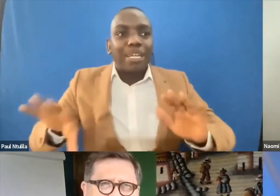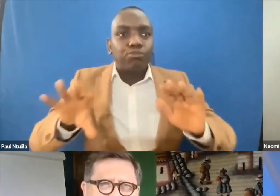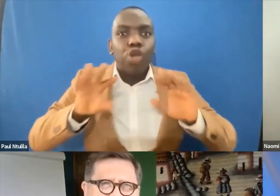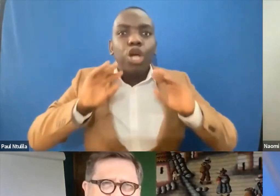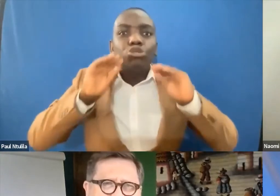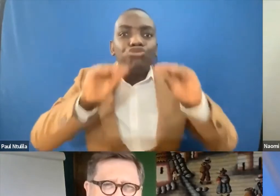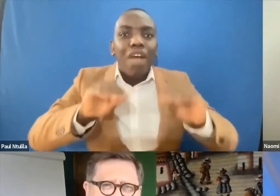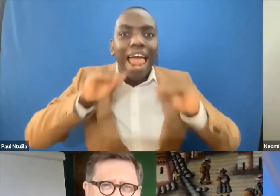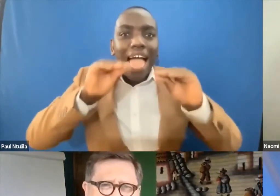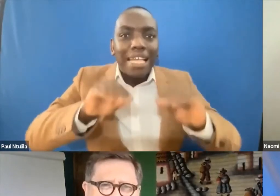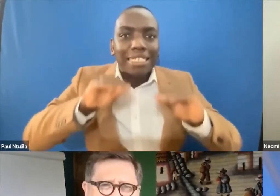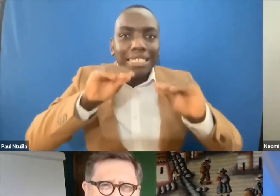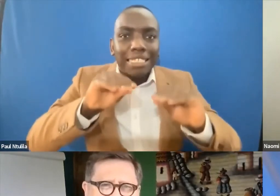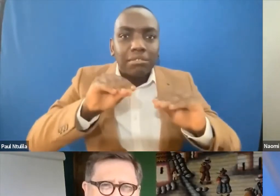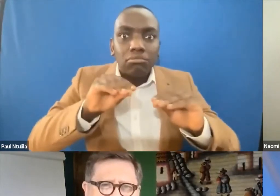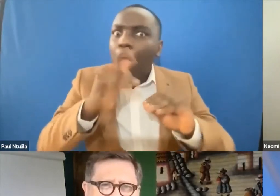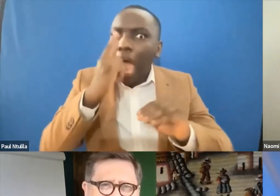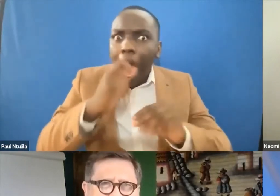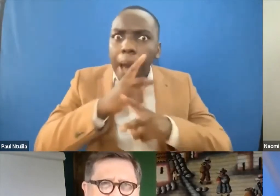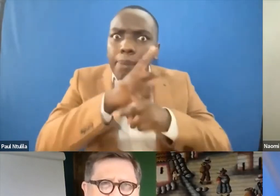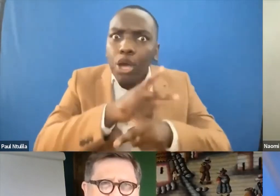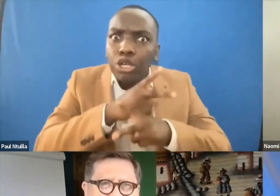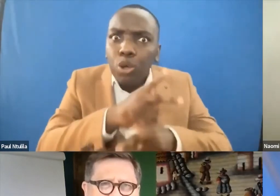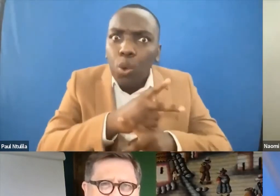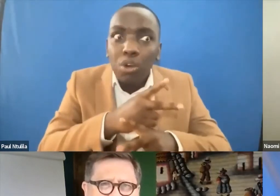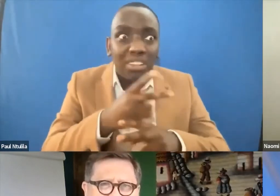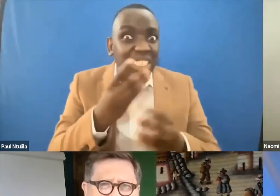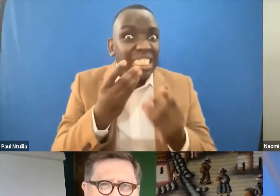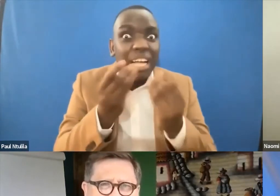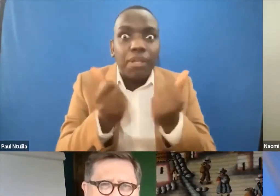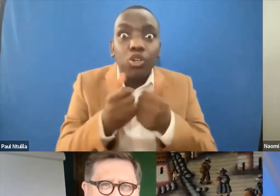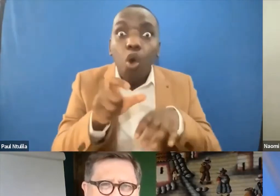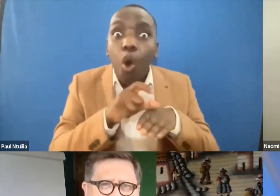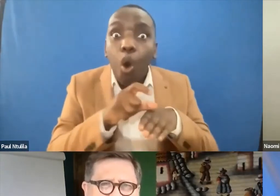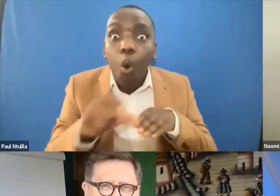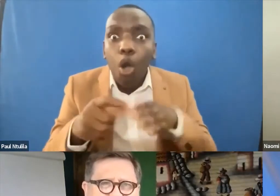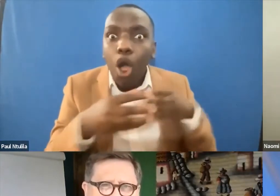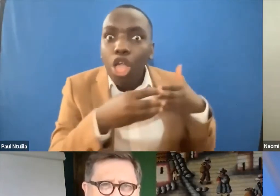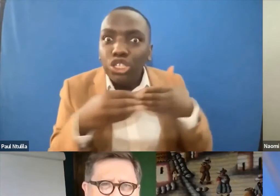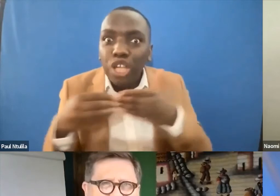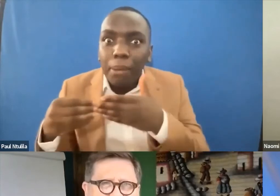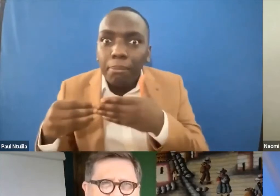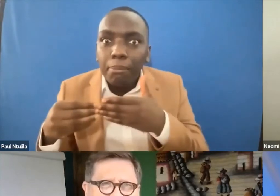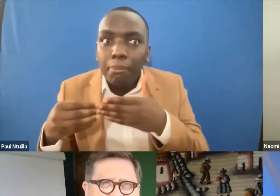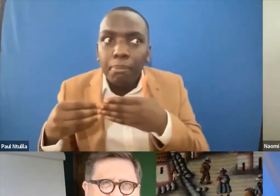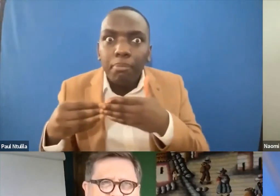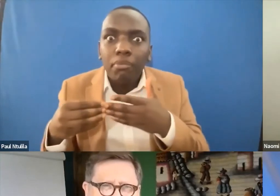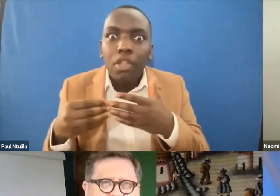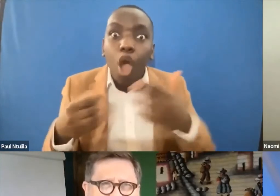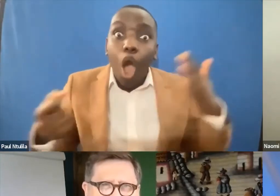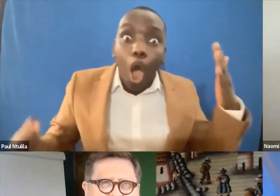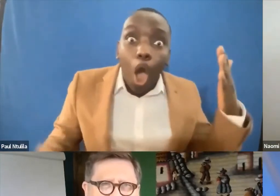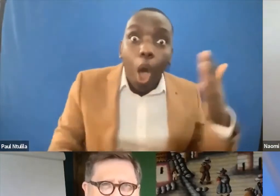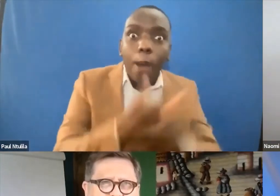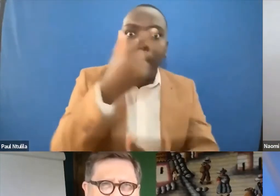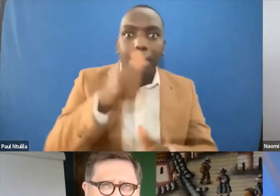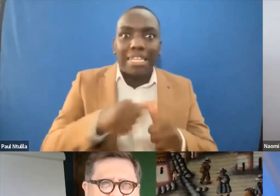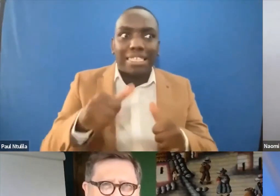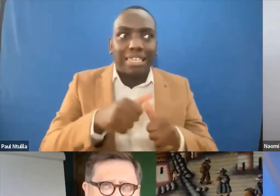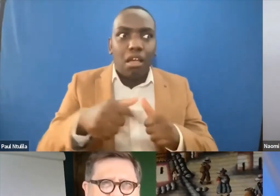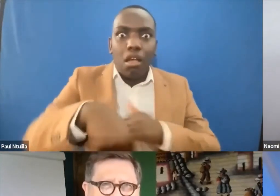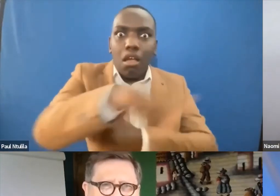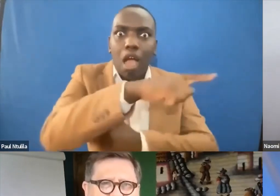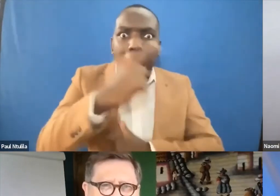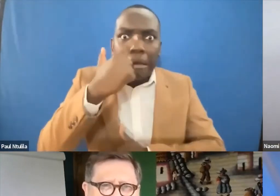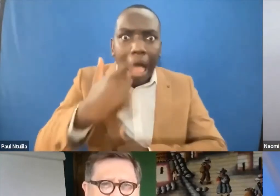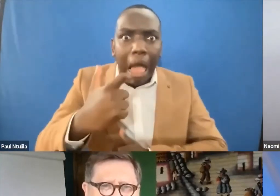So it's very important that we have training, that there are courses on leadership for